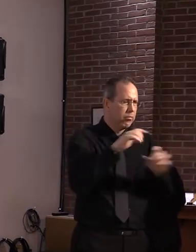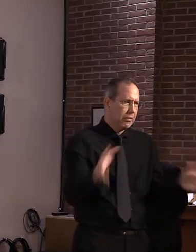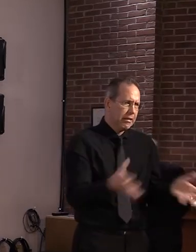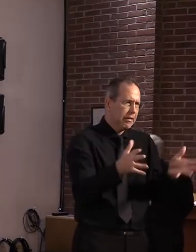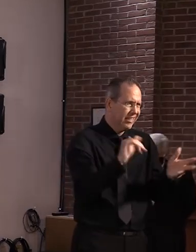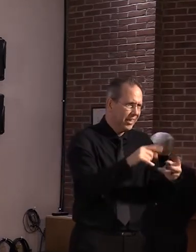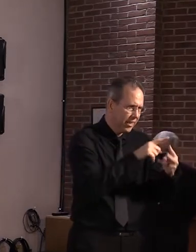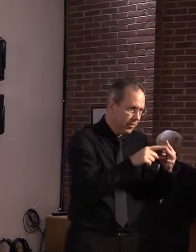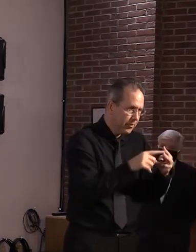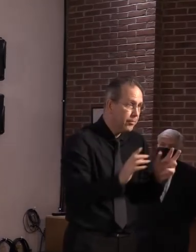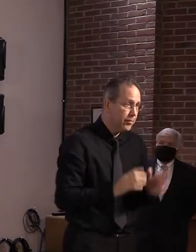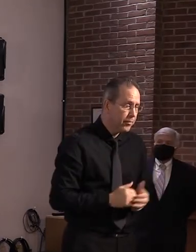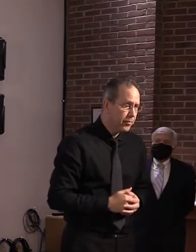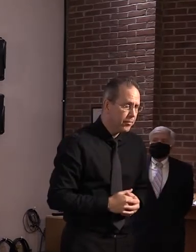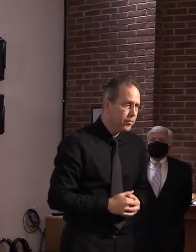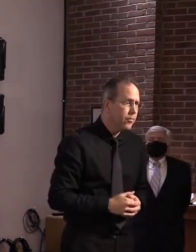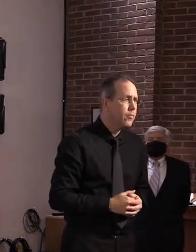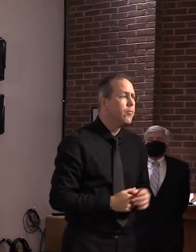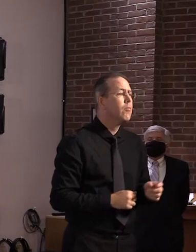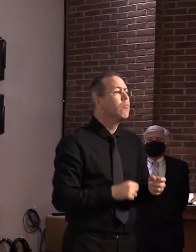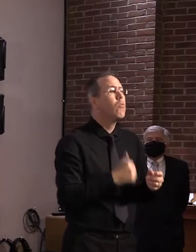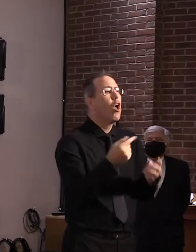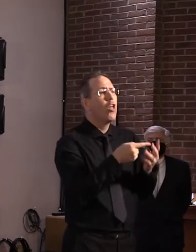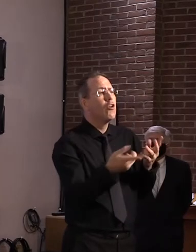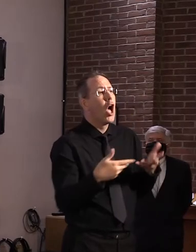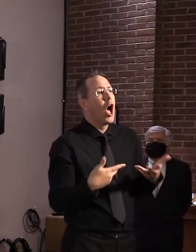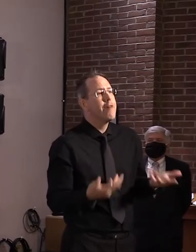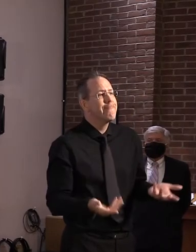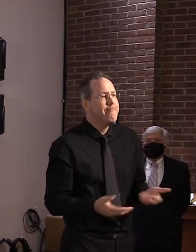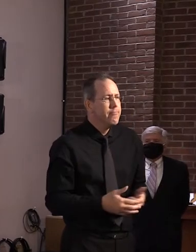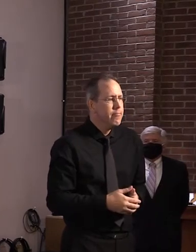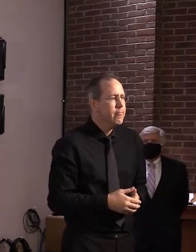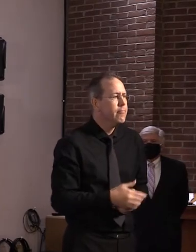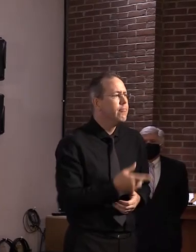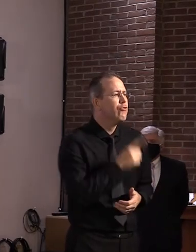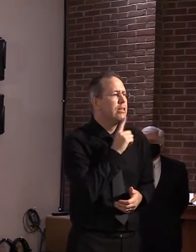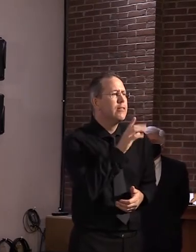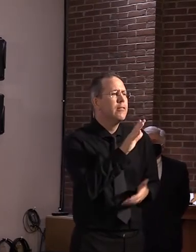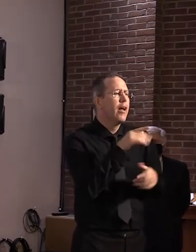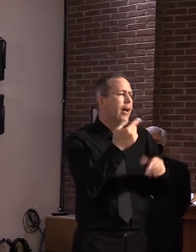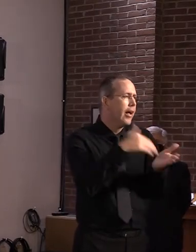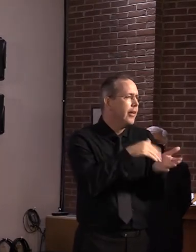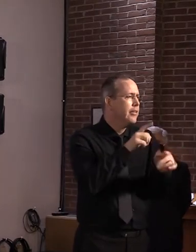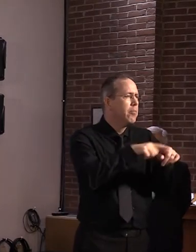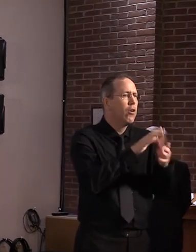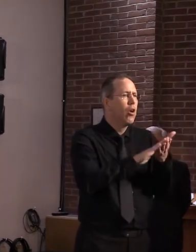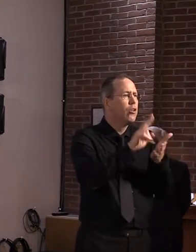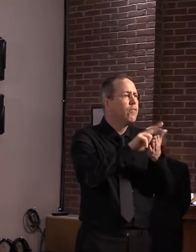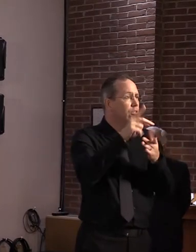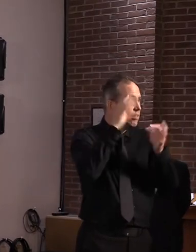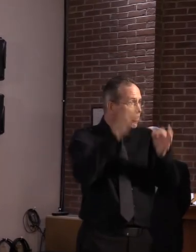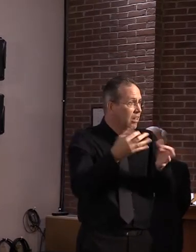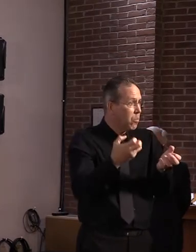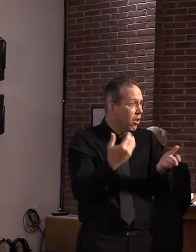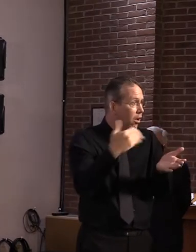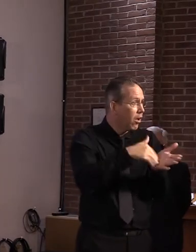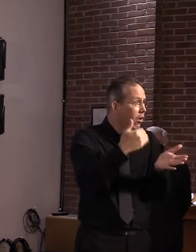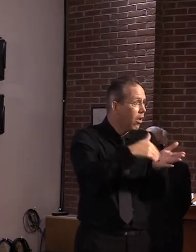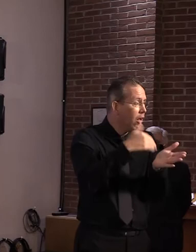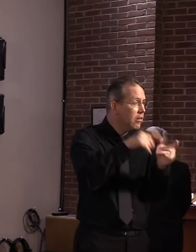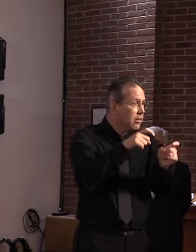their campus will look different than a college that has students coming from all over the country. So we'll just have to